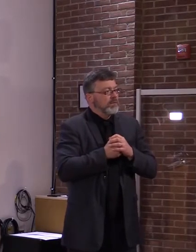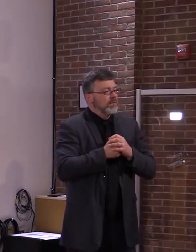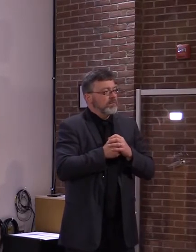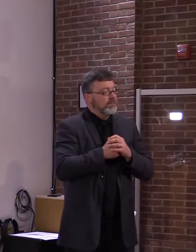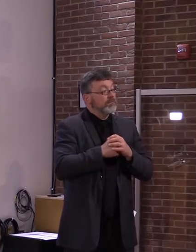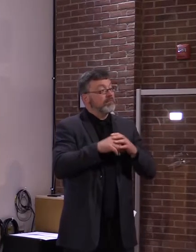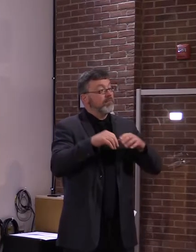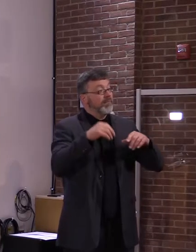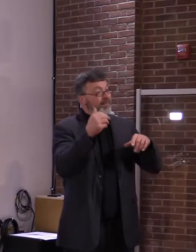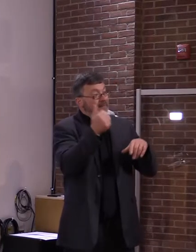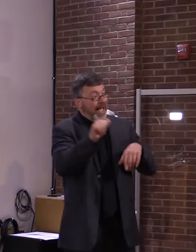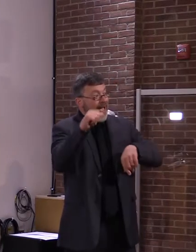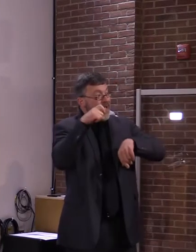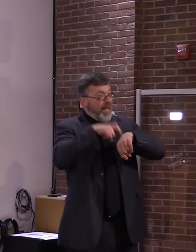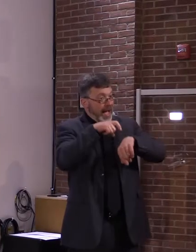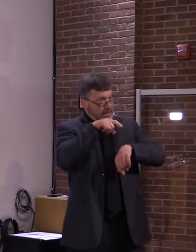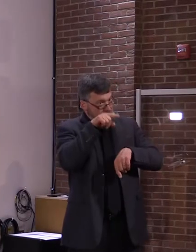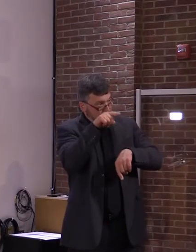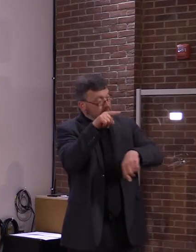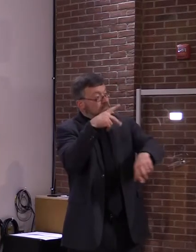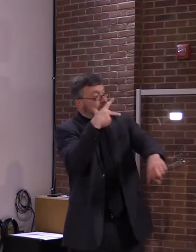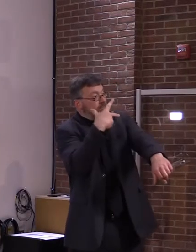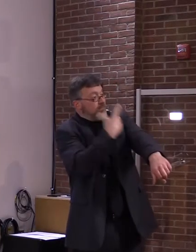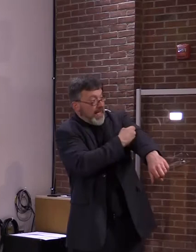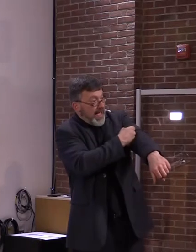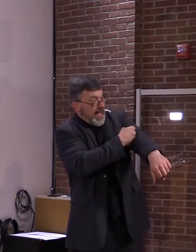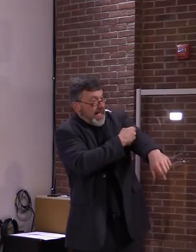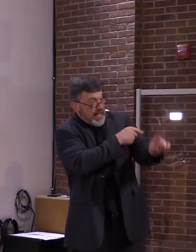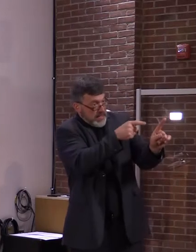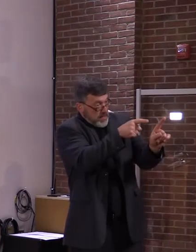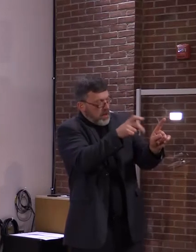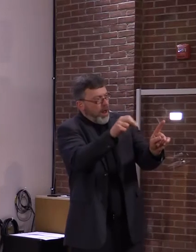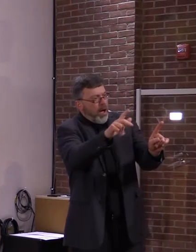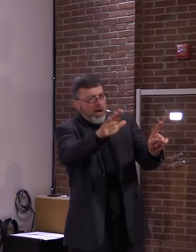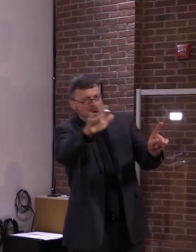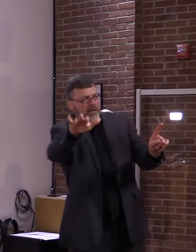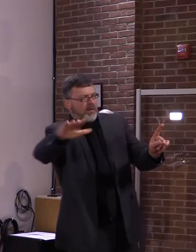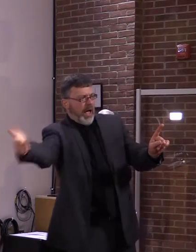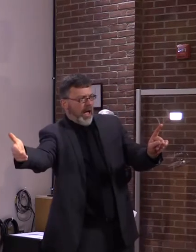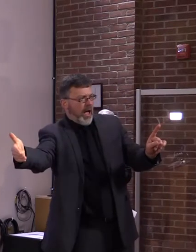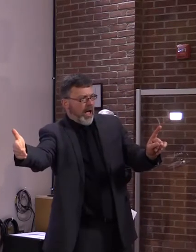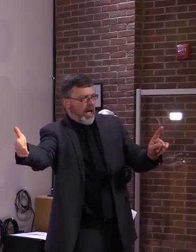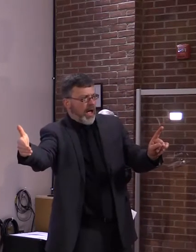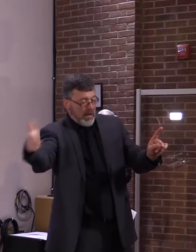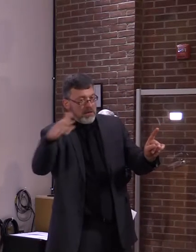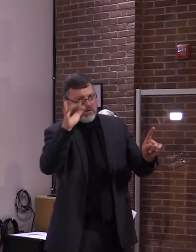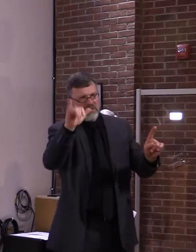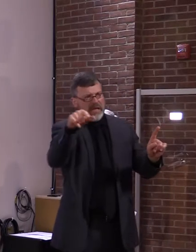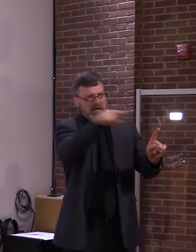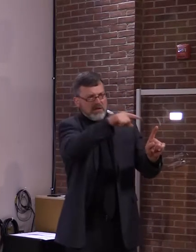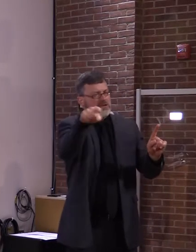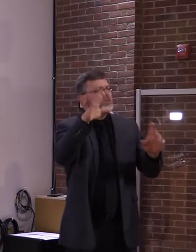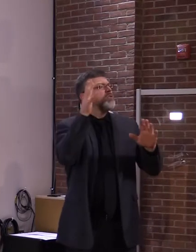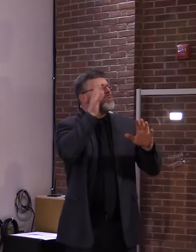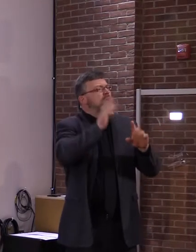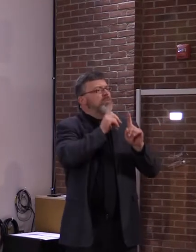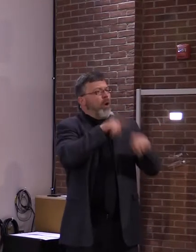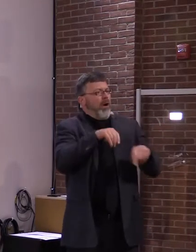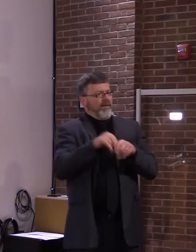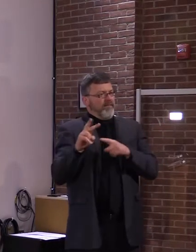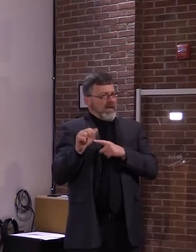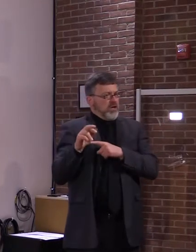VAERS. The CDC has noted the vast majority of deaths reported will likely be found not to be related